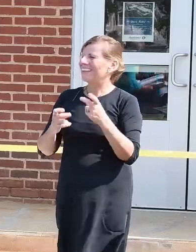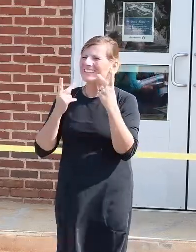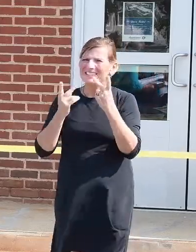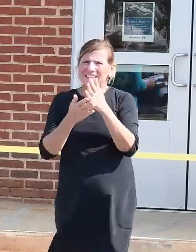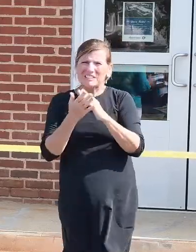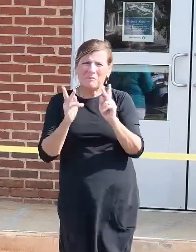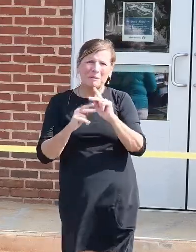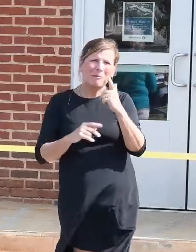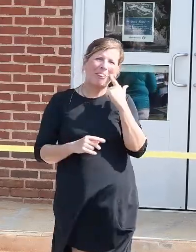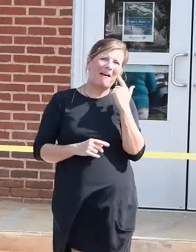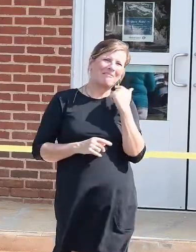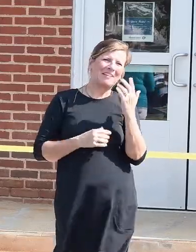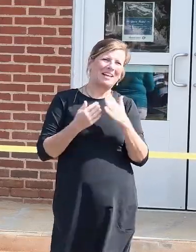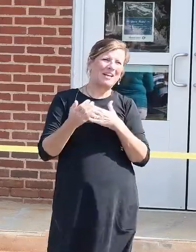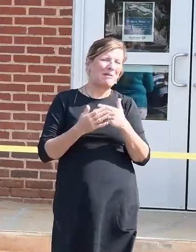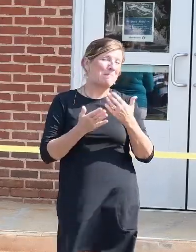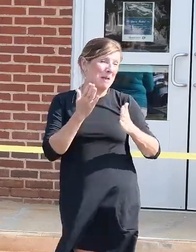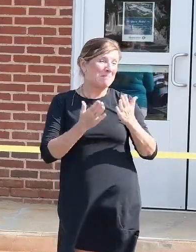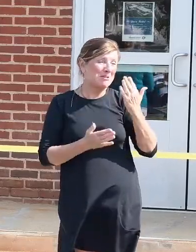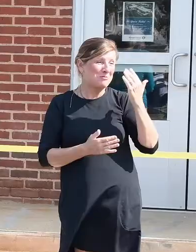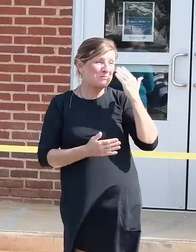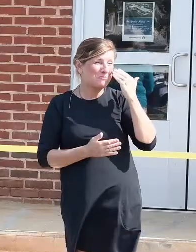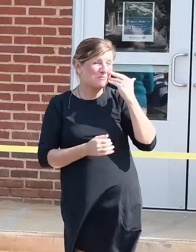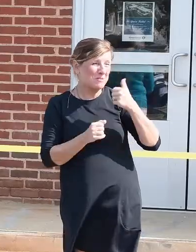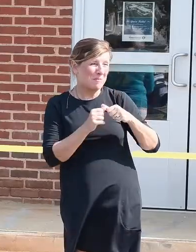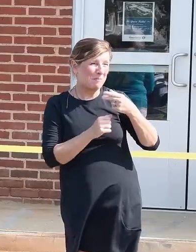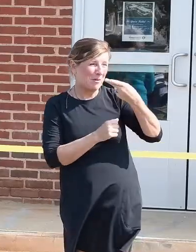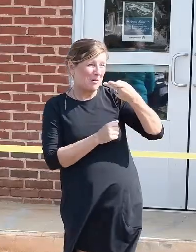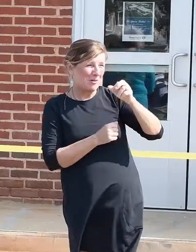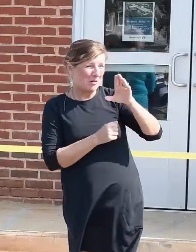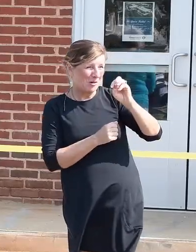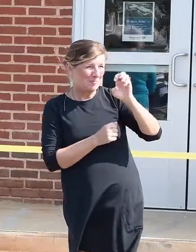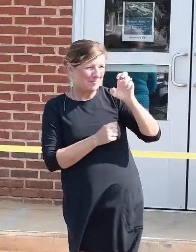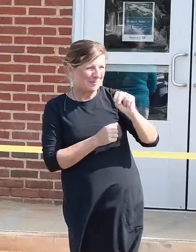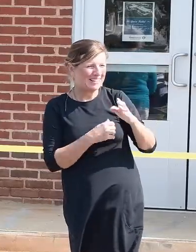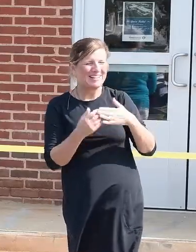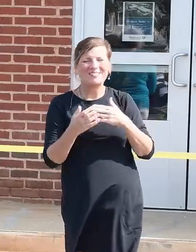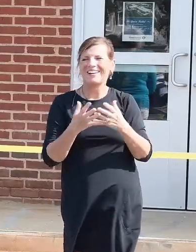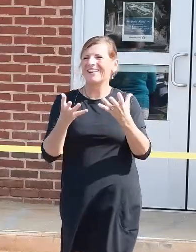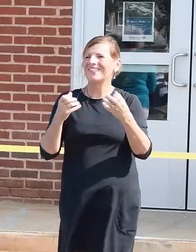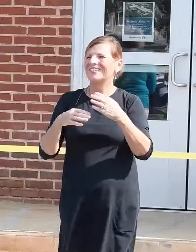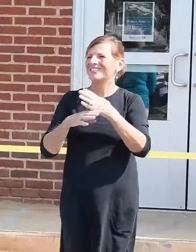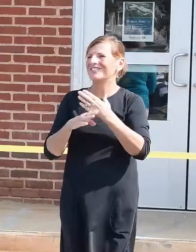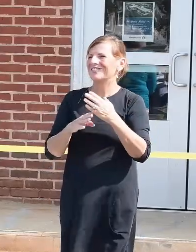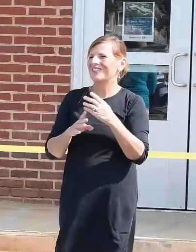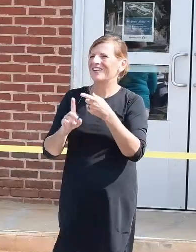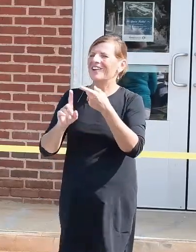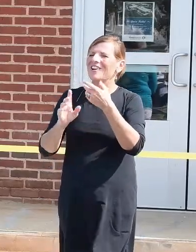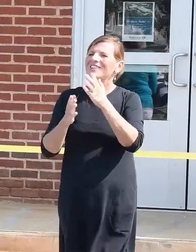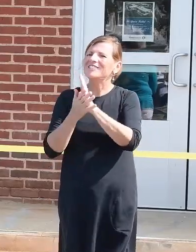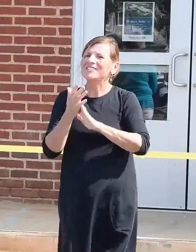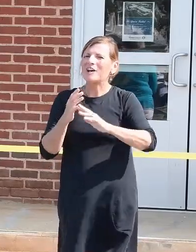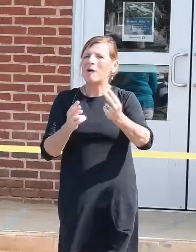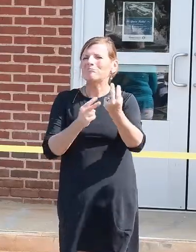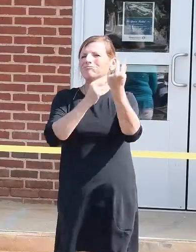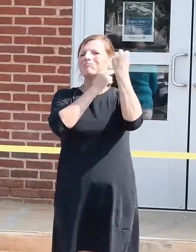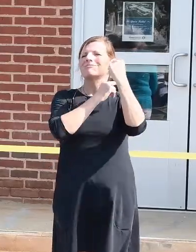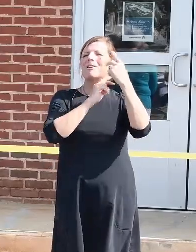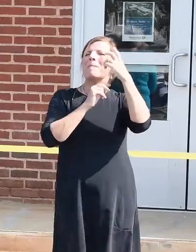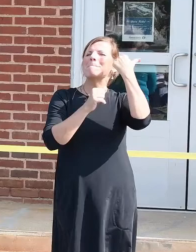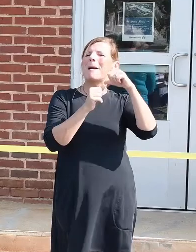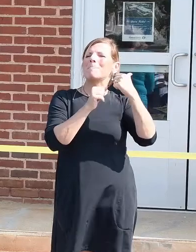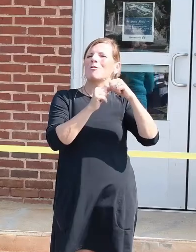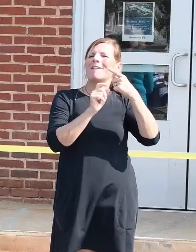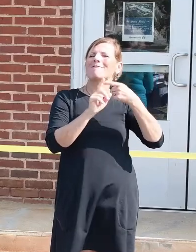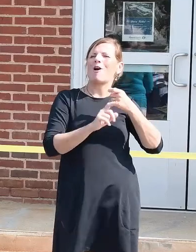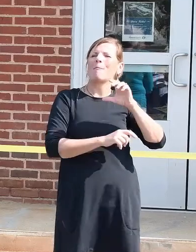some people laughing who might have known Herman when you all went to school together. So I wanted to share some of the recollections from Herman that were shared